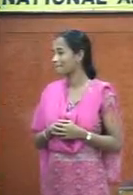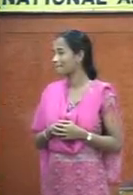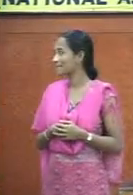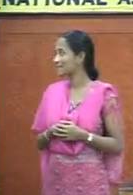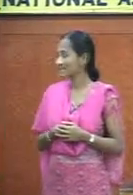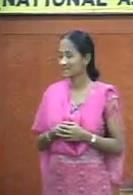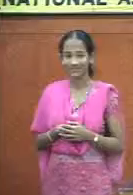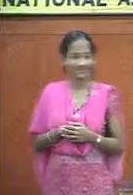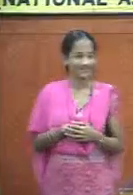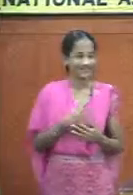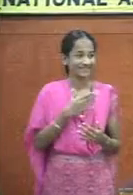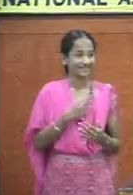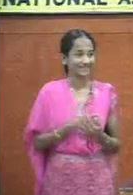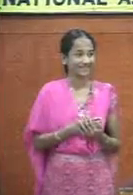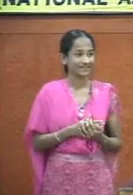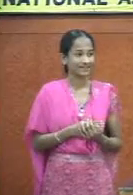Thank you.